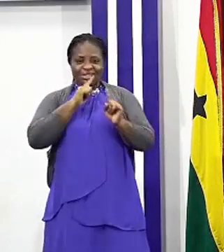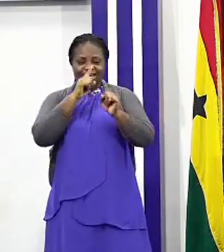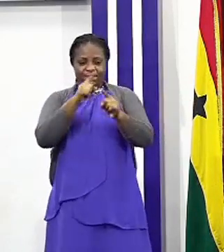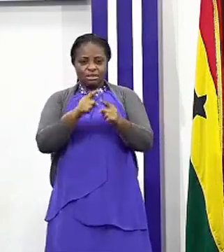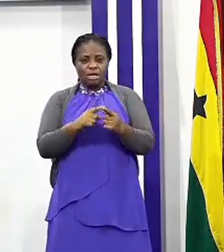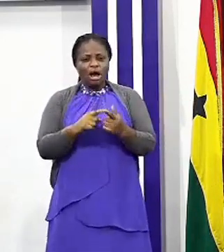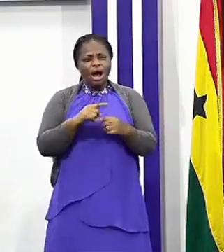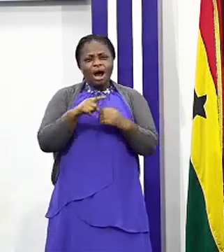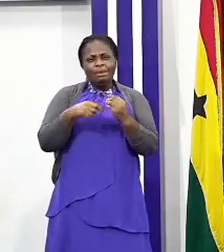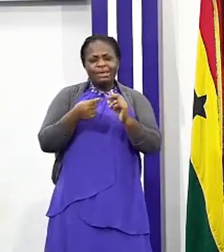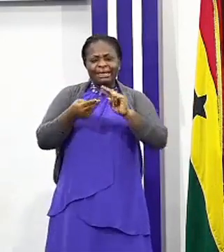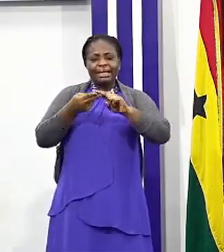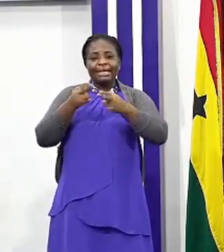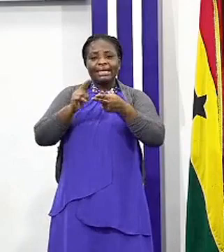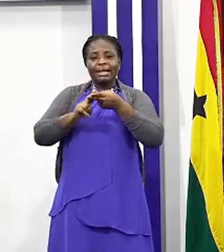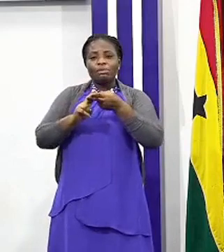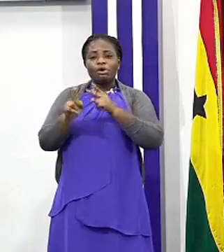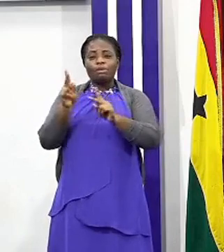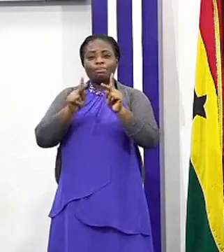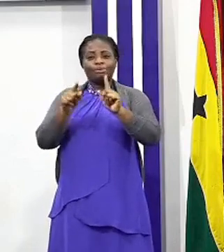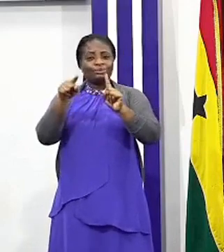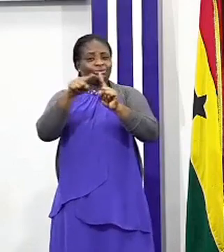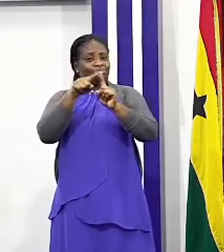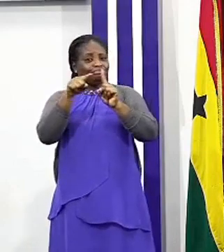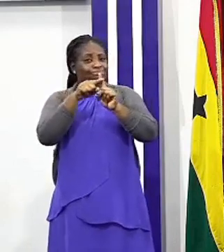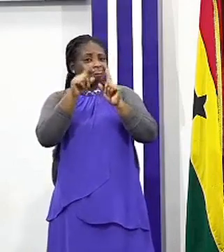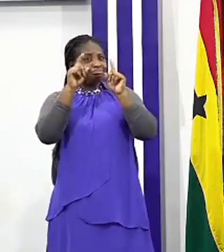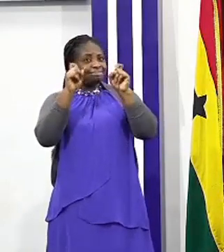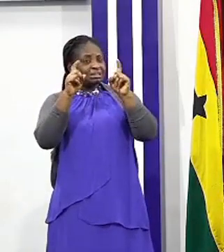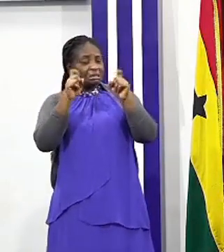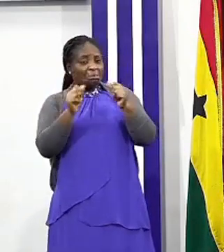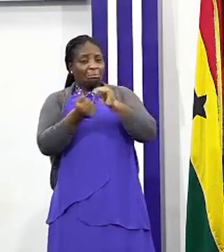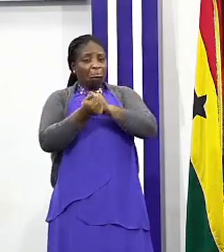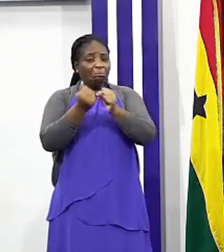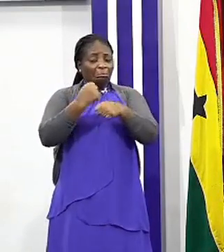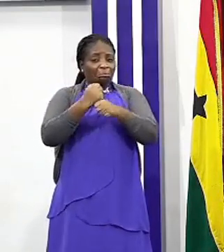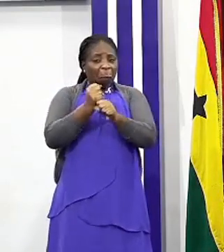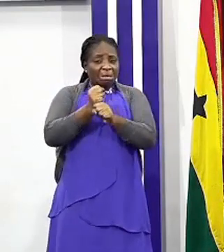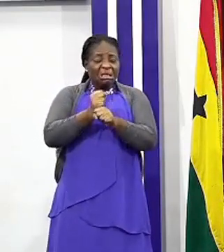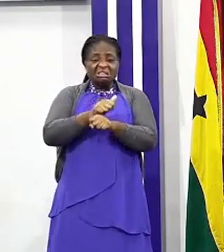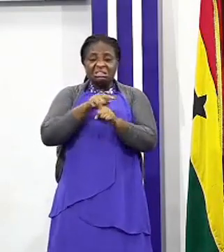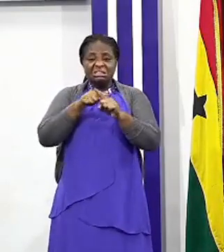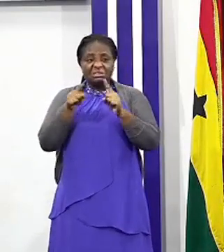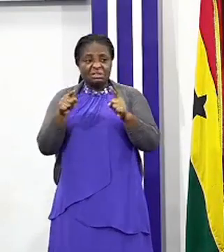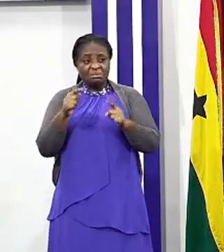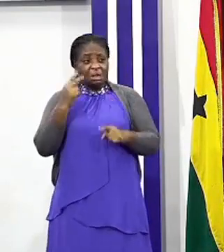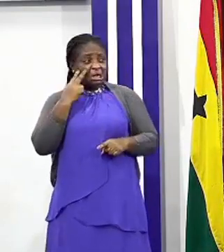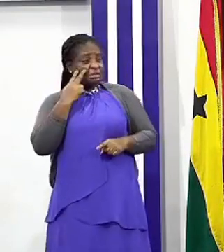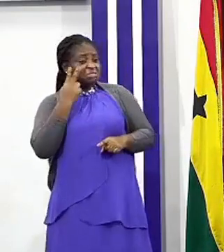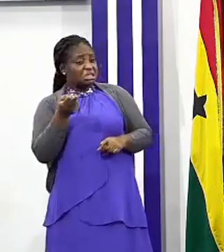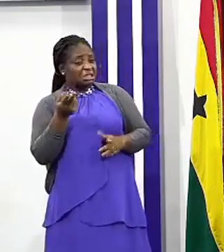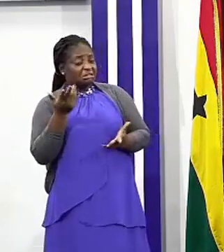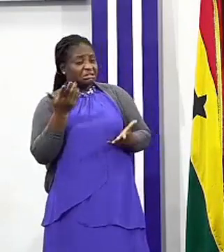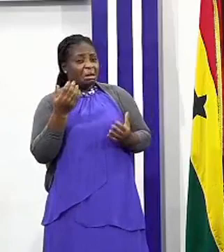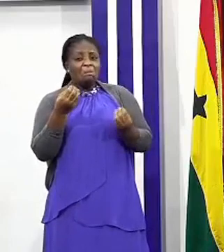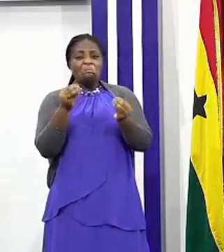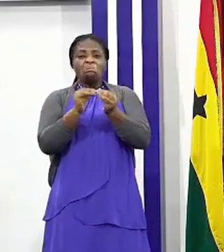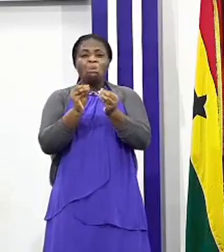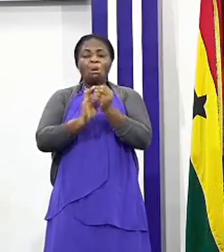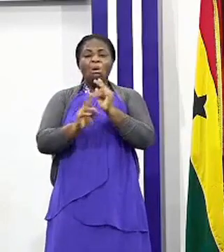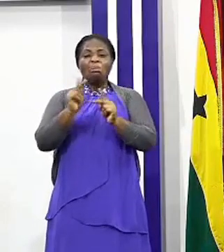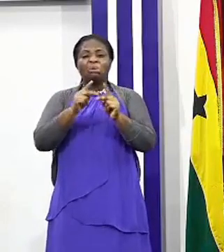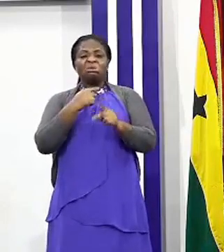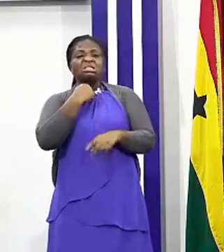there's one about the number of tests and the number of people tested and whether it makes any difference in the analysis that we are. Because I've seen a lot of commentary